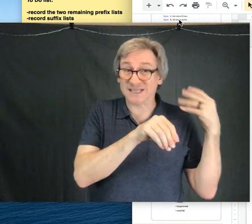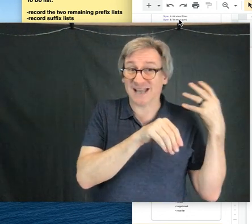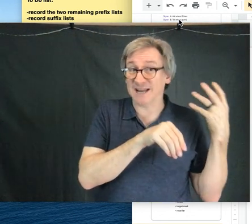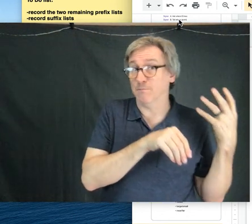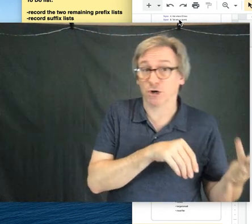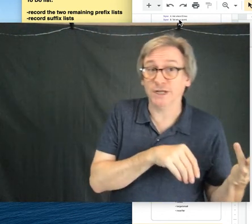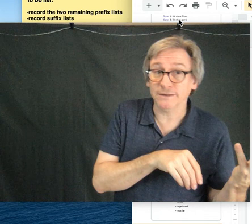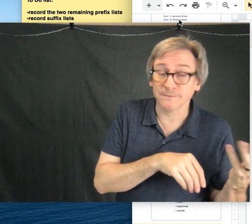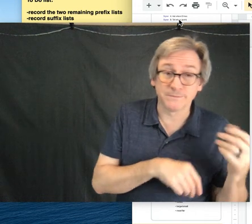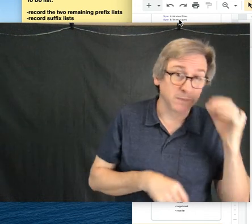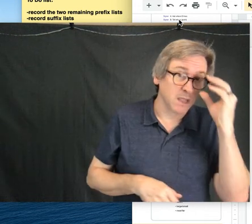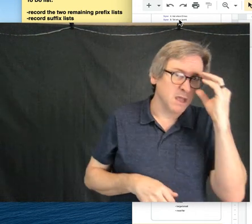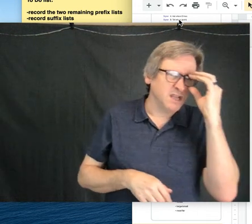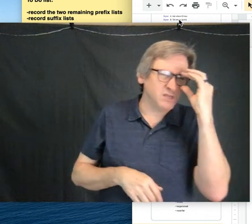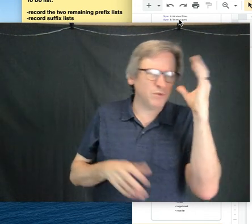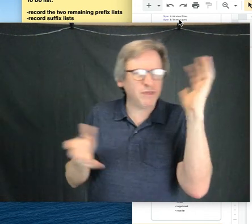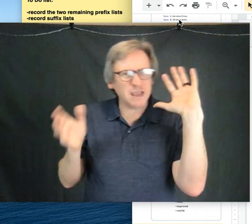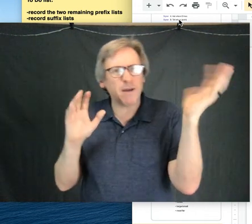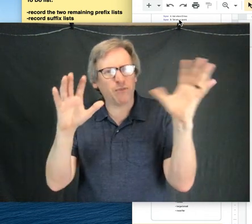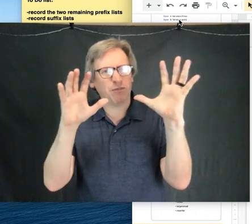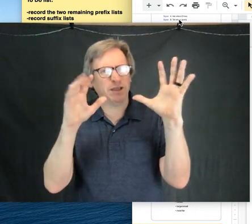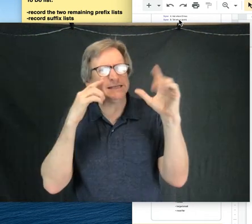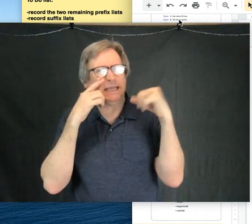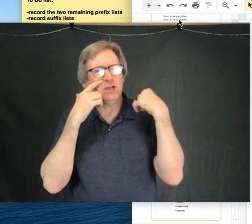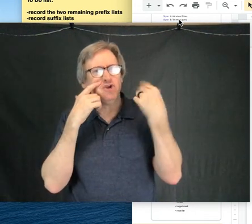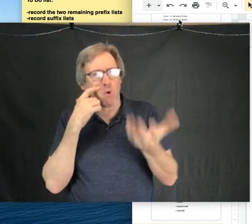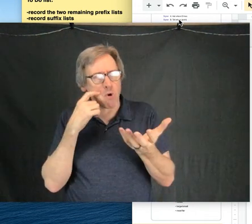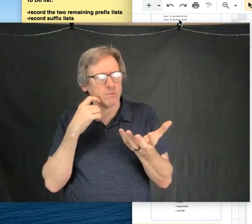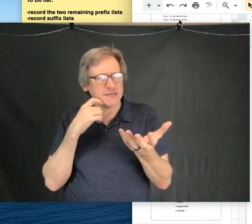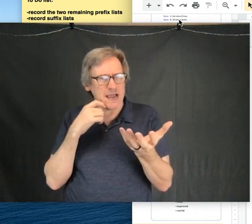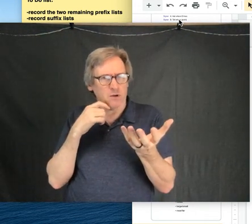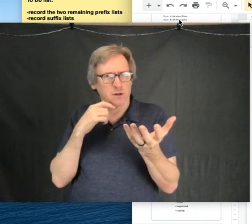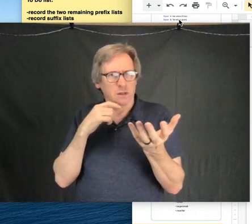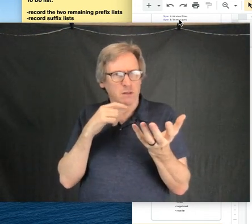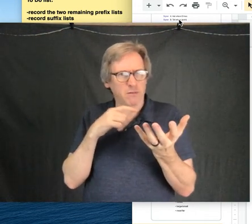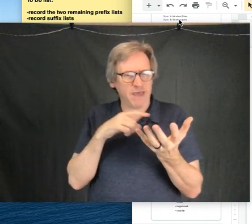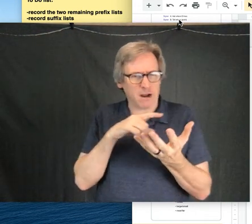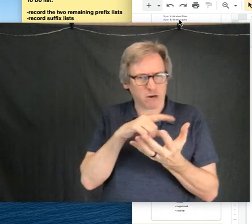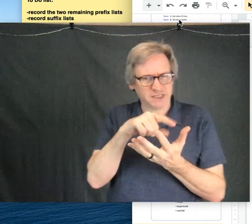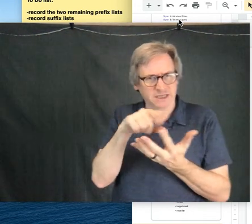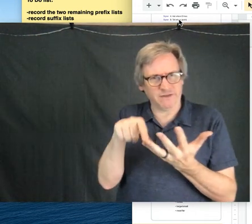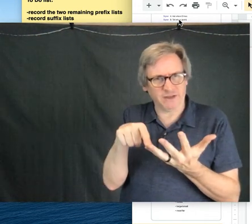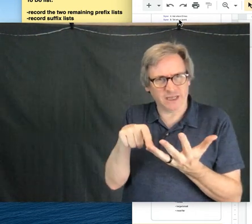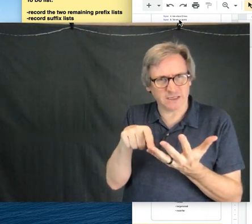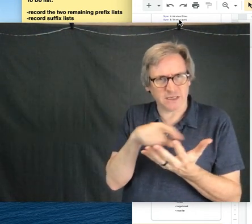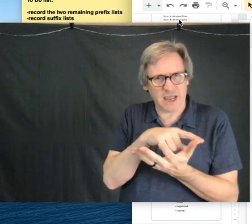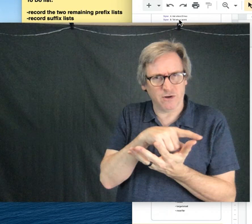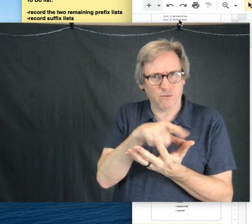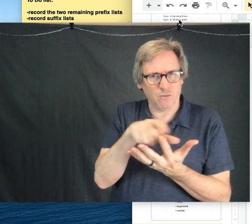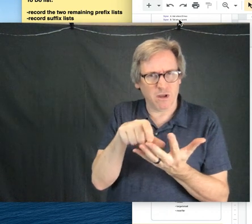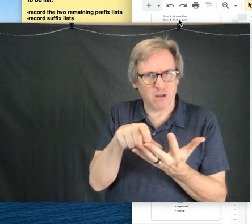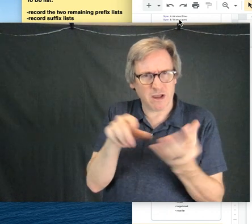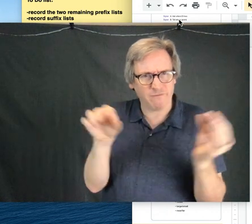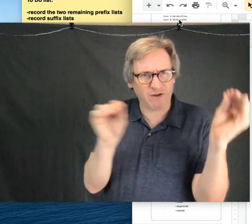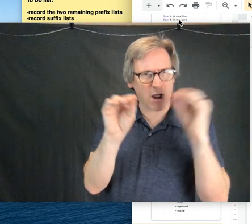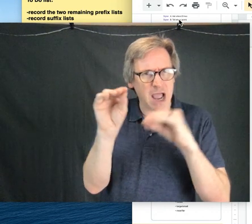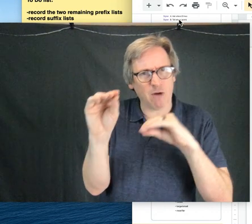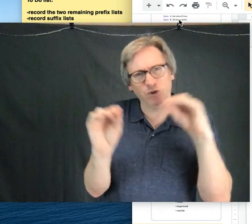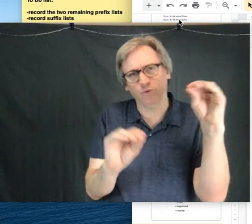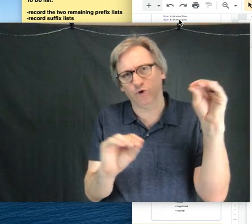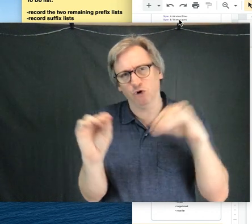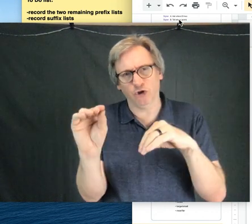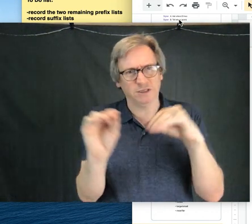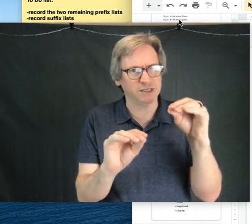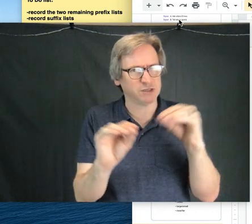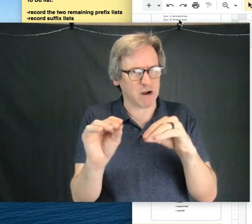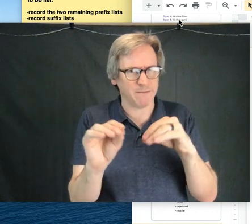the West Side Market. So think about the things in your hometown that are significant and figure out how